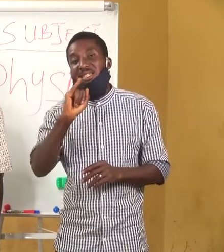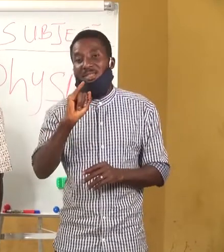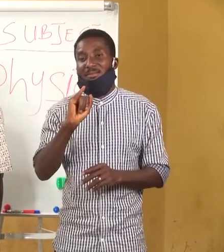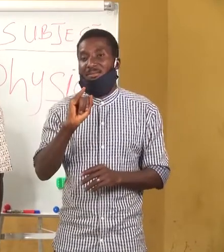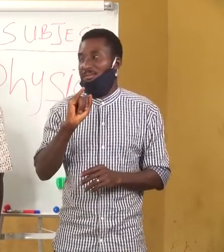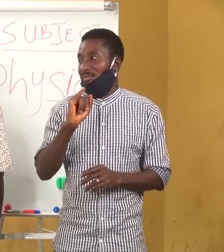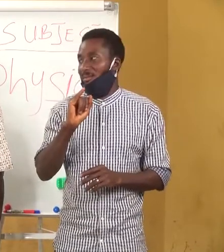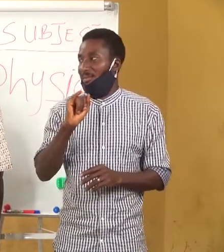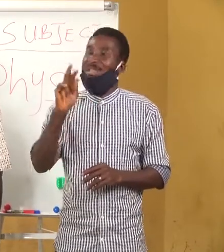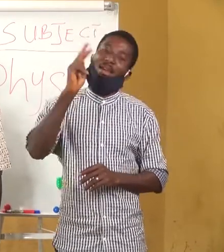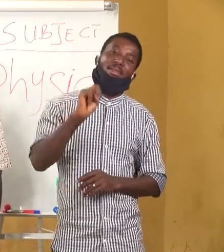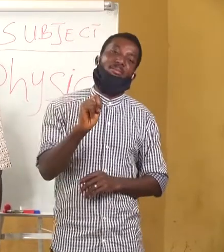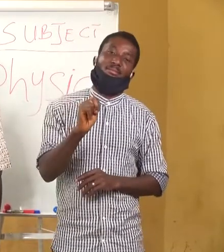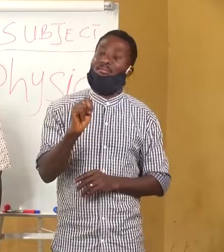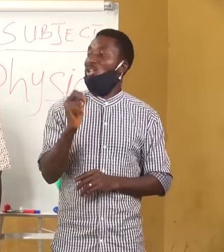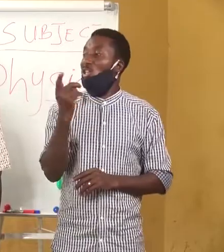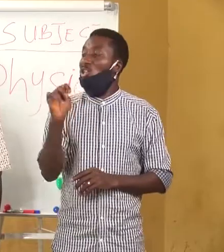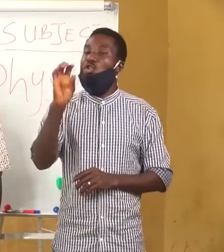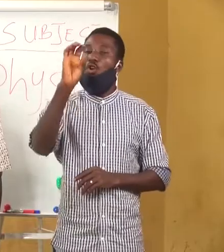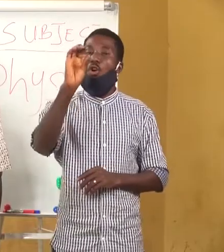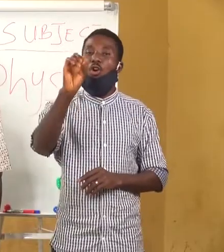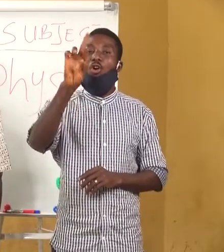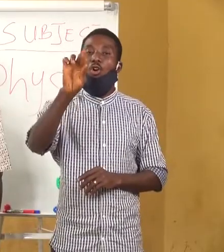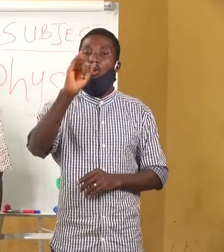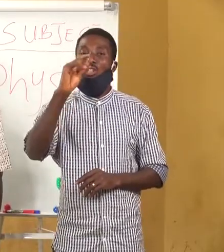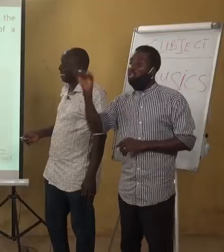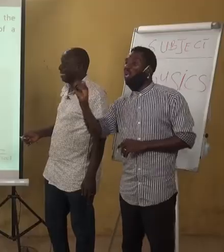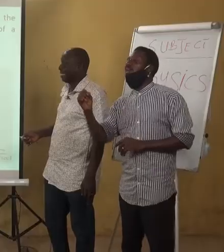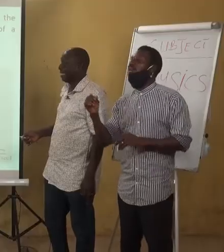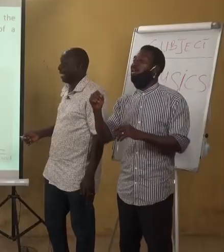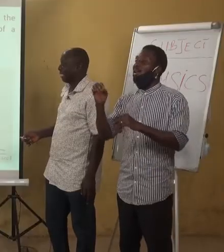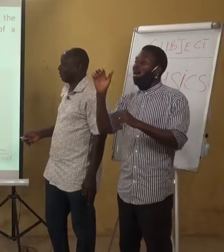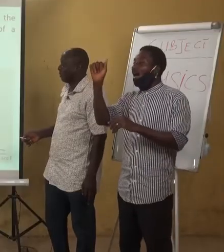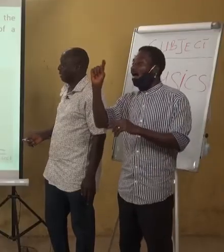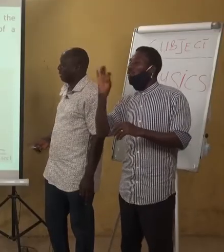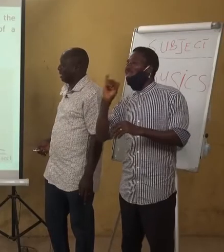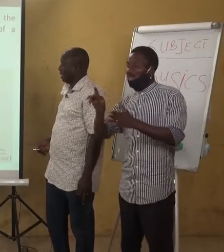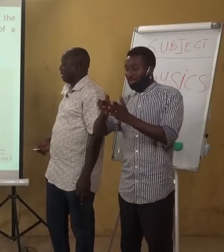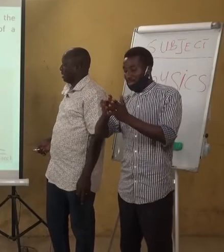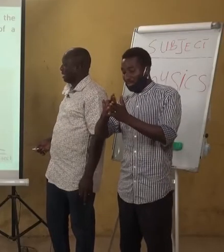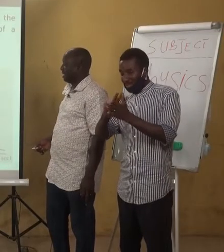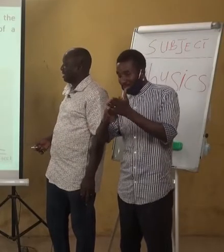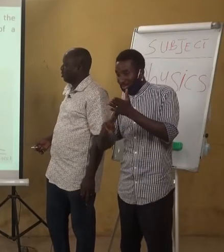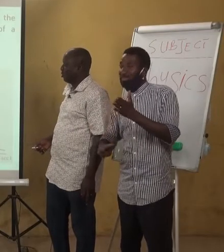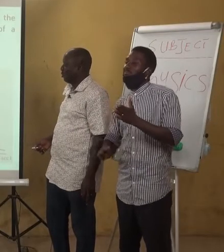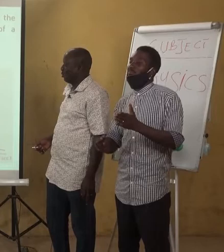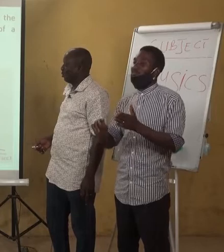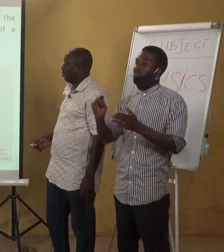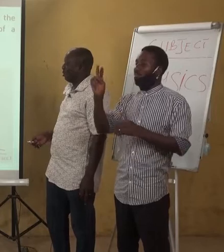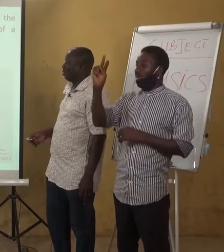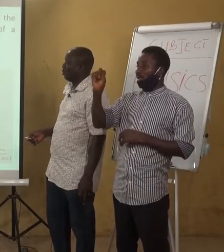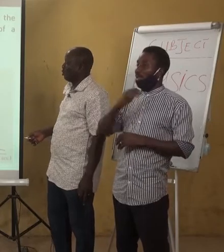is n. The original atom is reading n. And